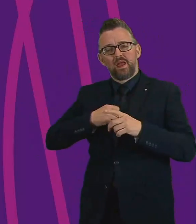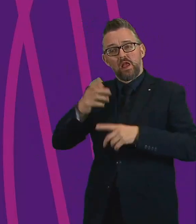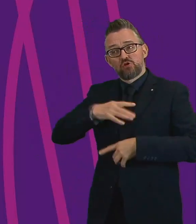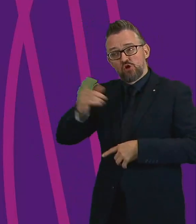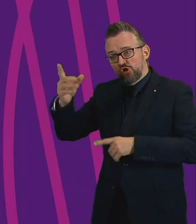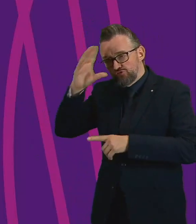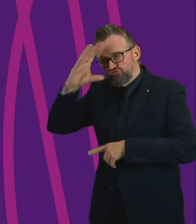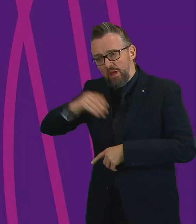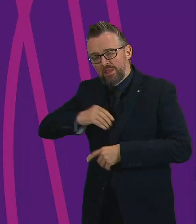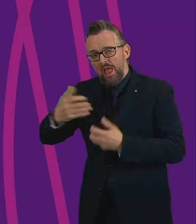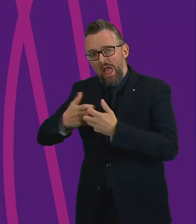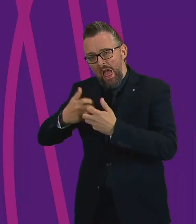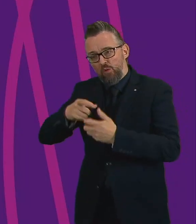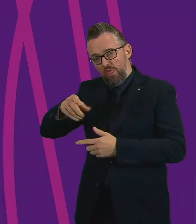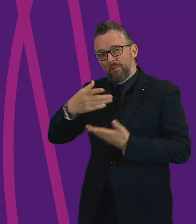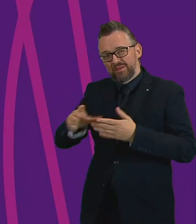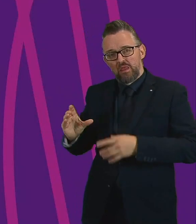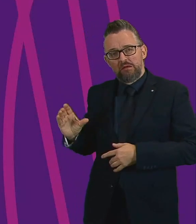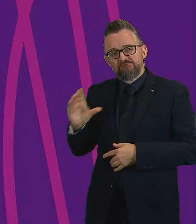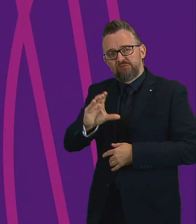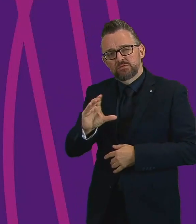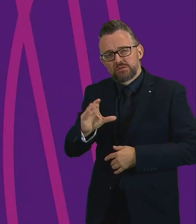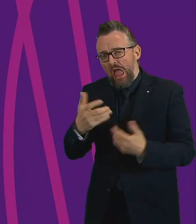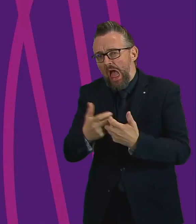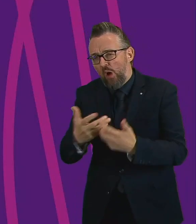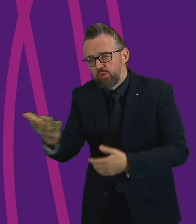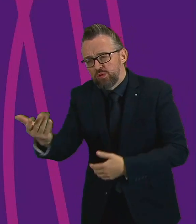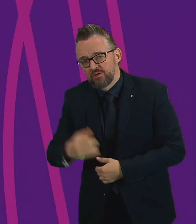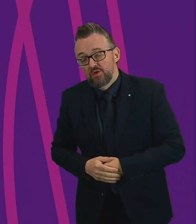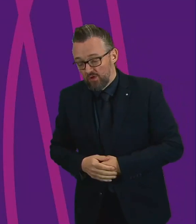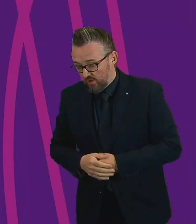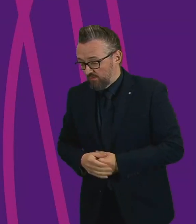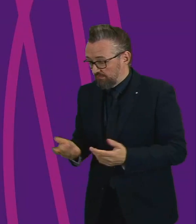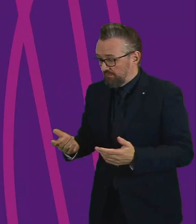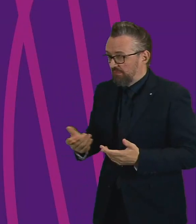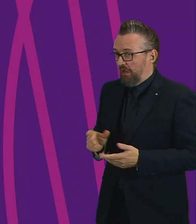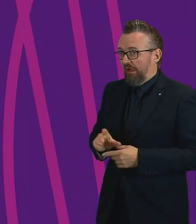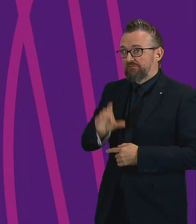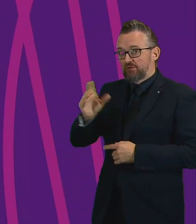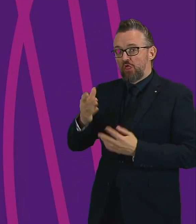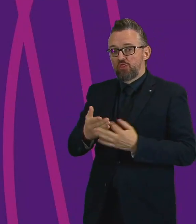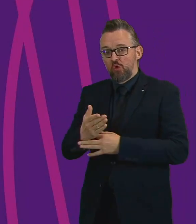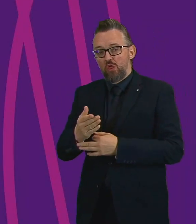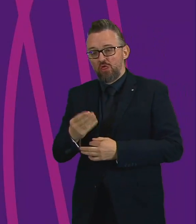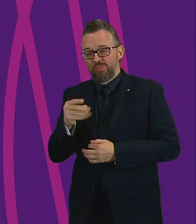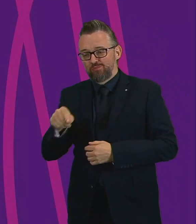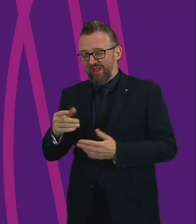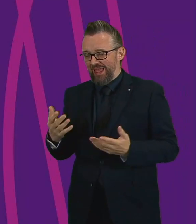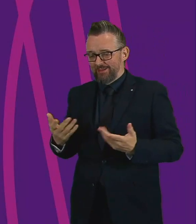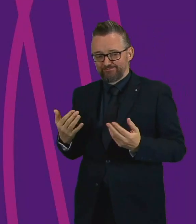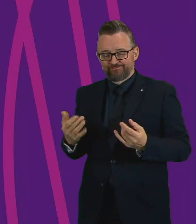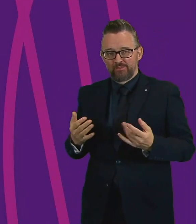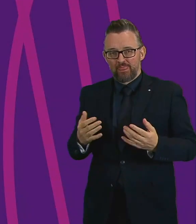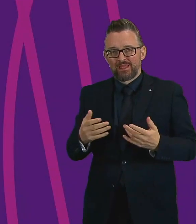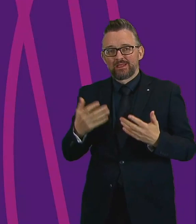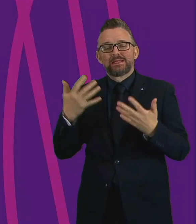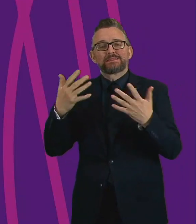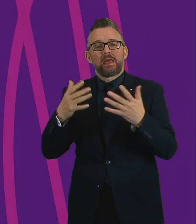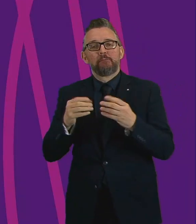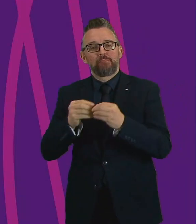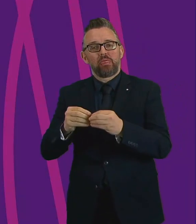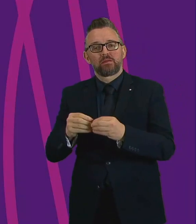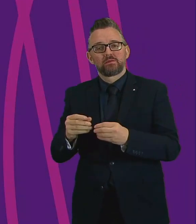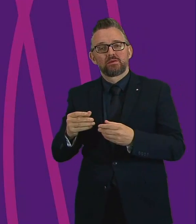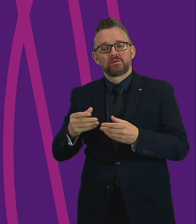funded? Maurice Golden. Well, it's funded through the the £10 billion package that's